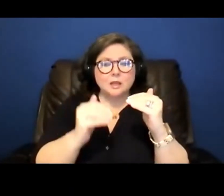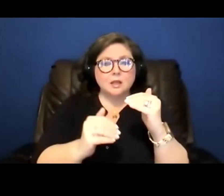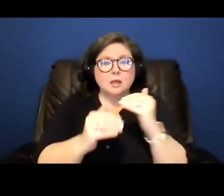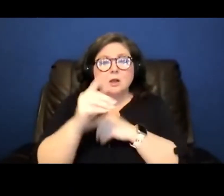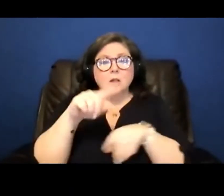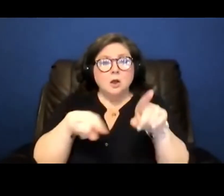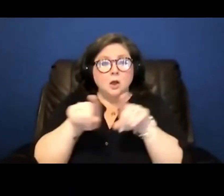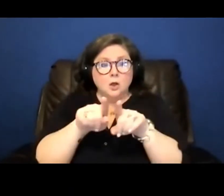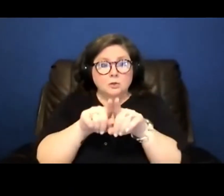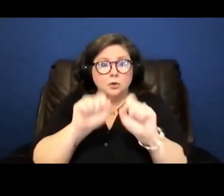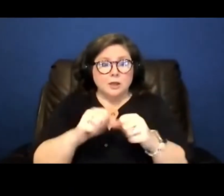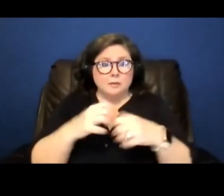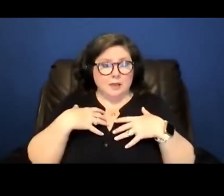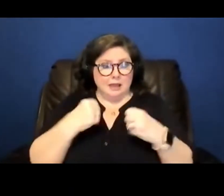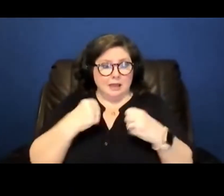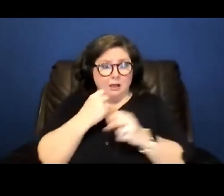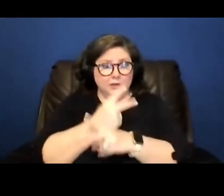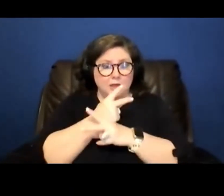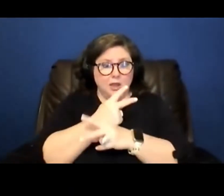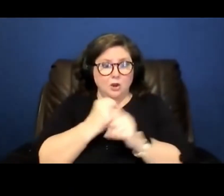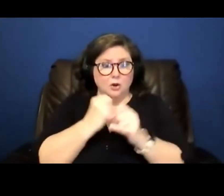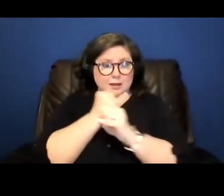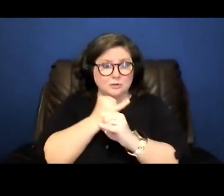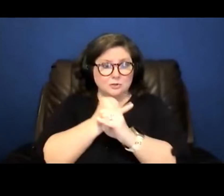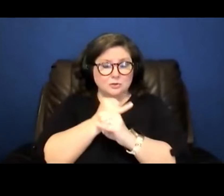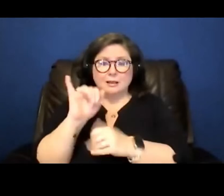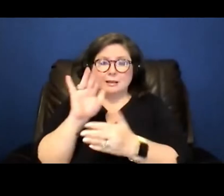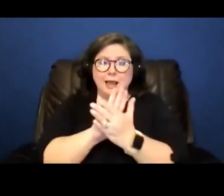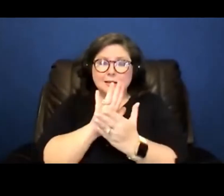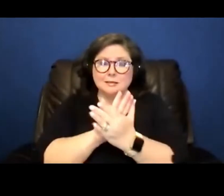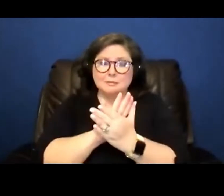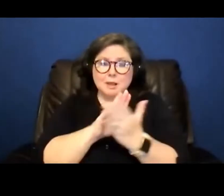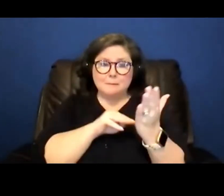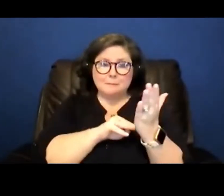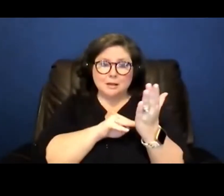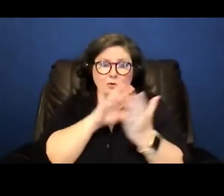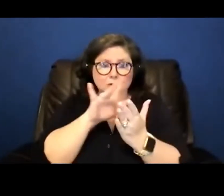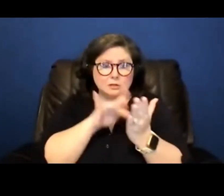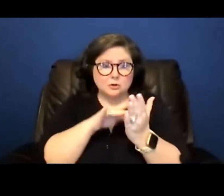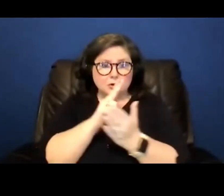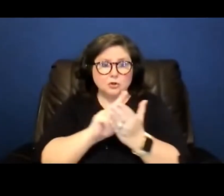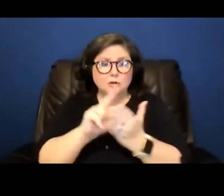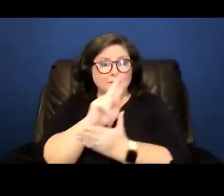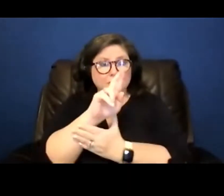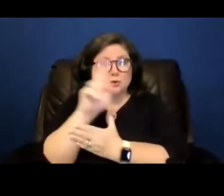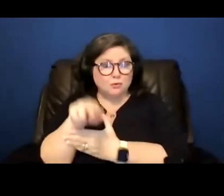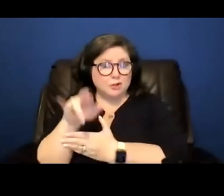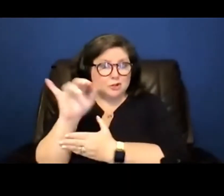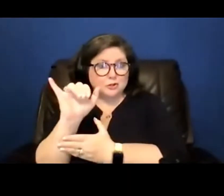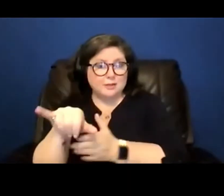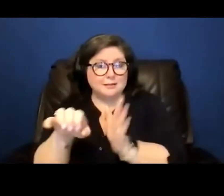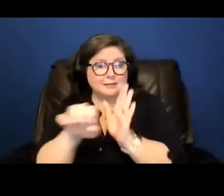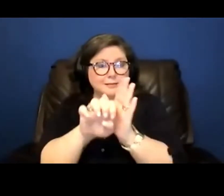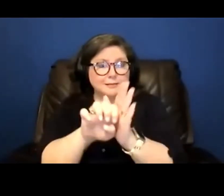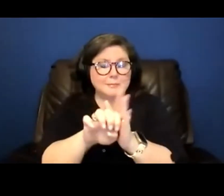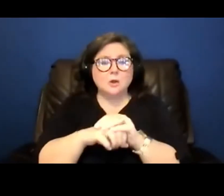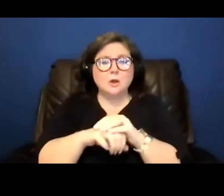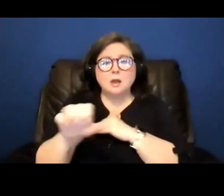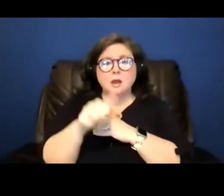also be healthcare institutions such as academic medical center like University of Rochester and other health